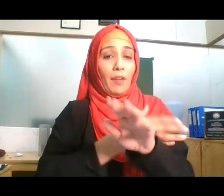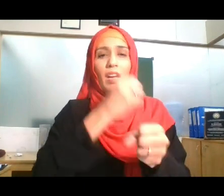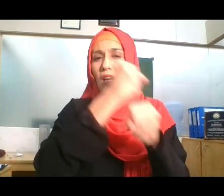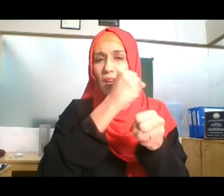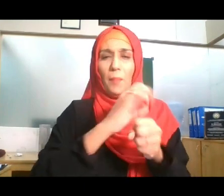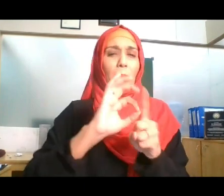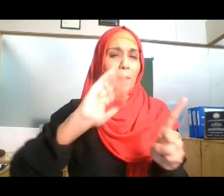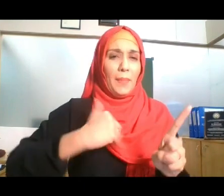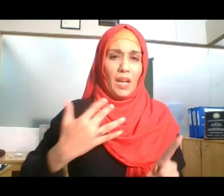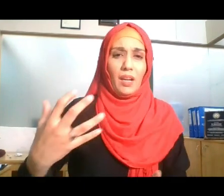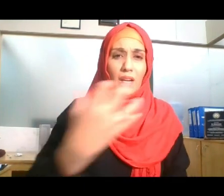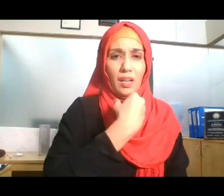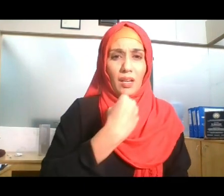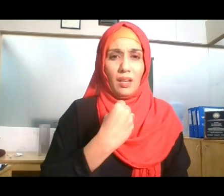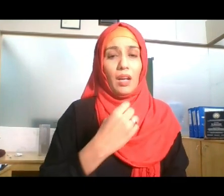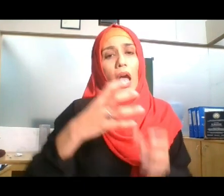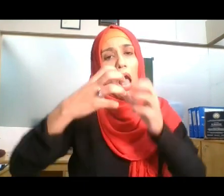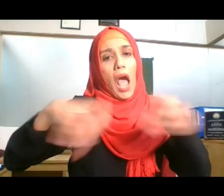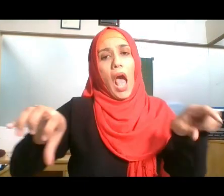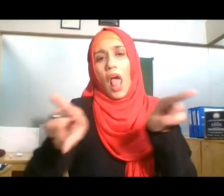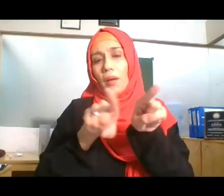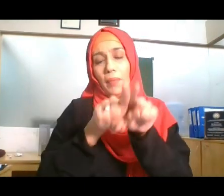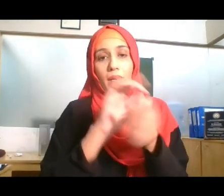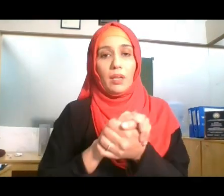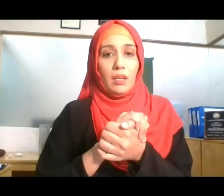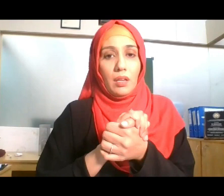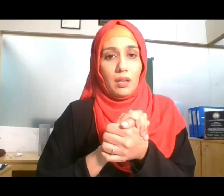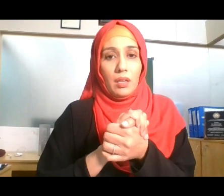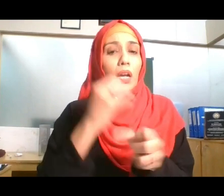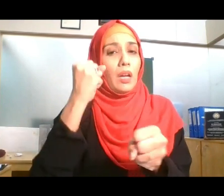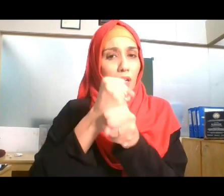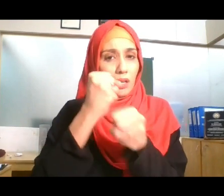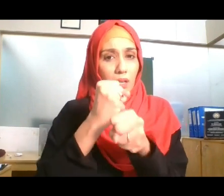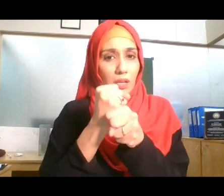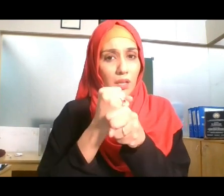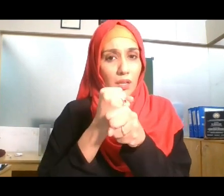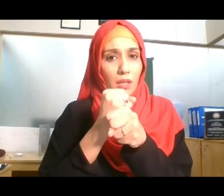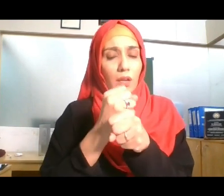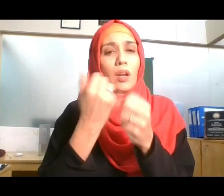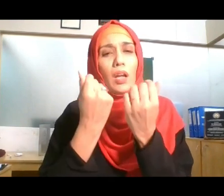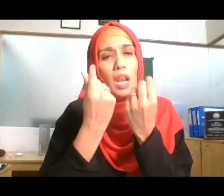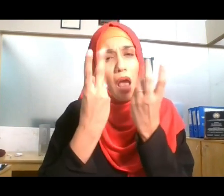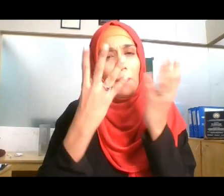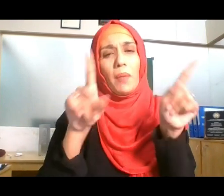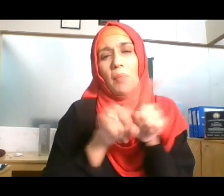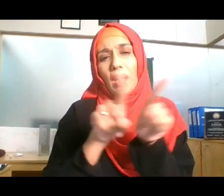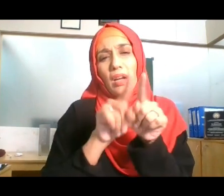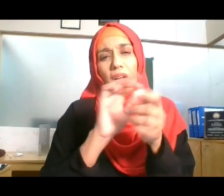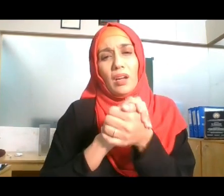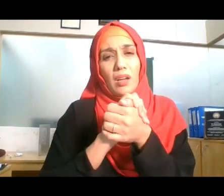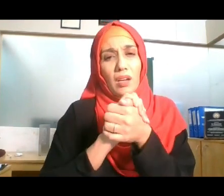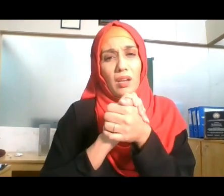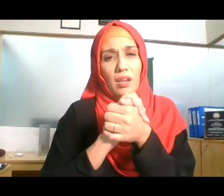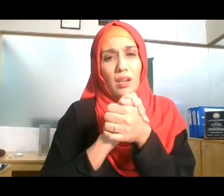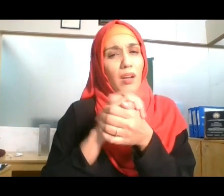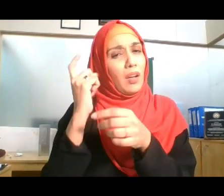private sector had been working in silos. And whereas the government had the numbers in terms of the